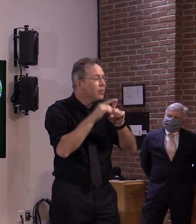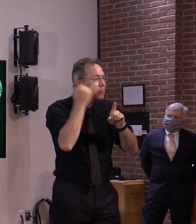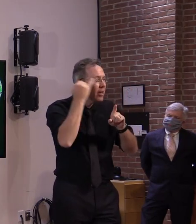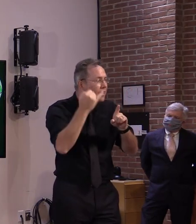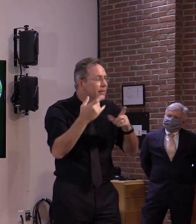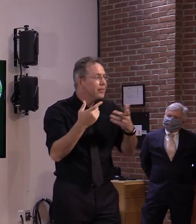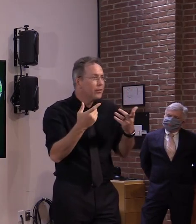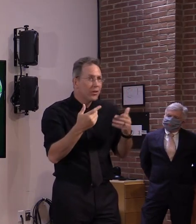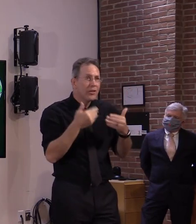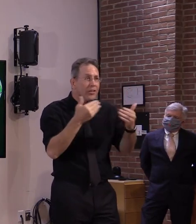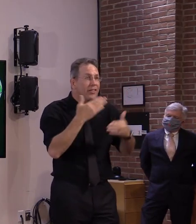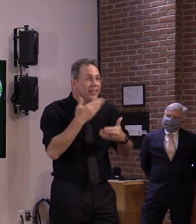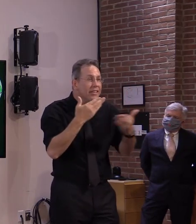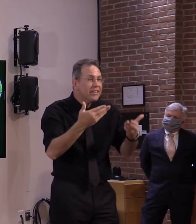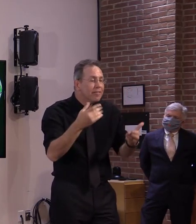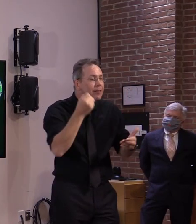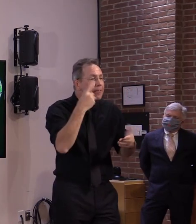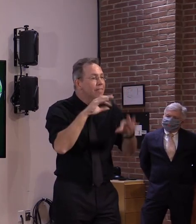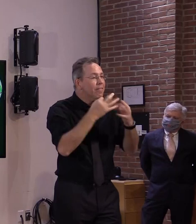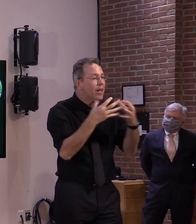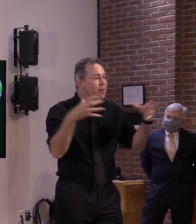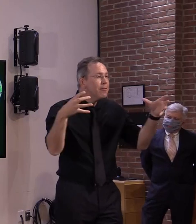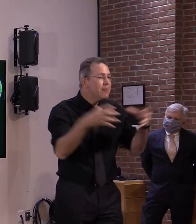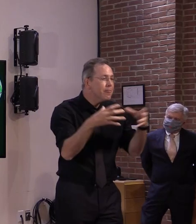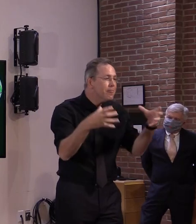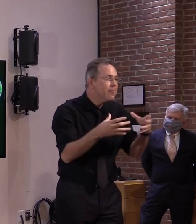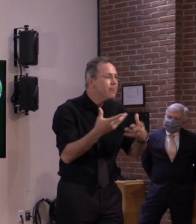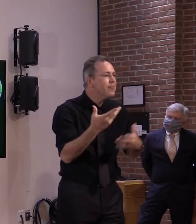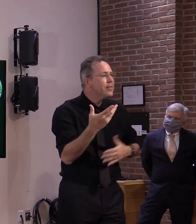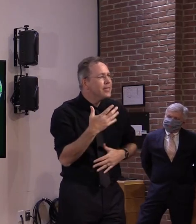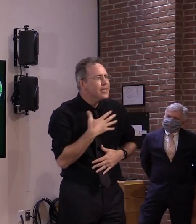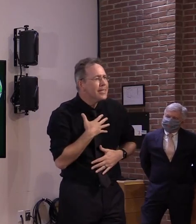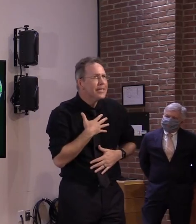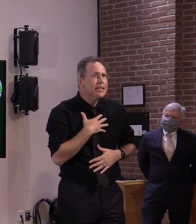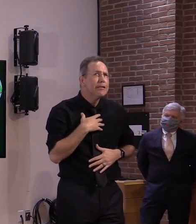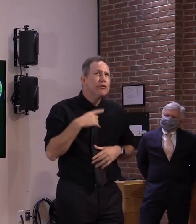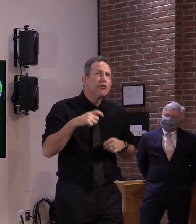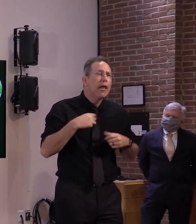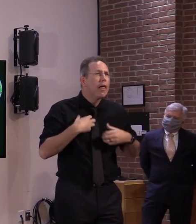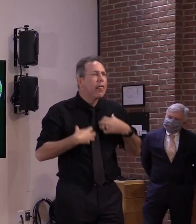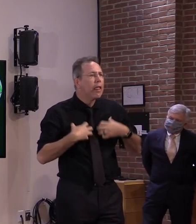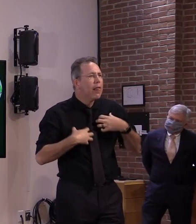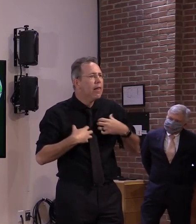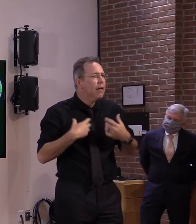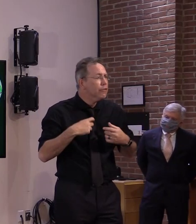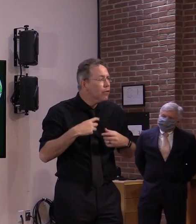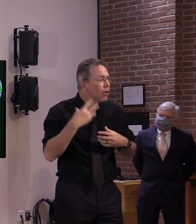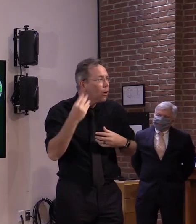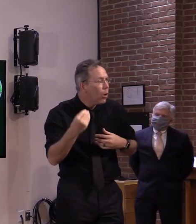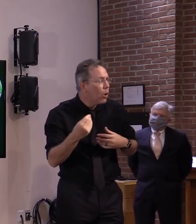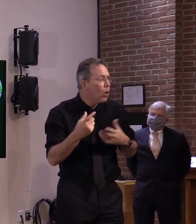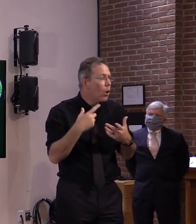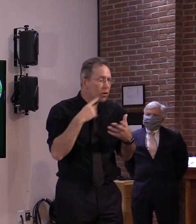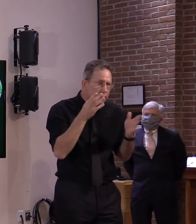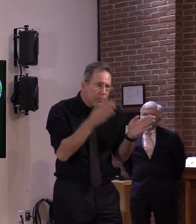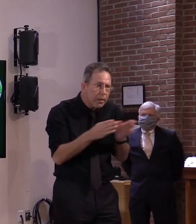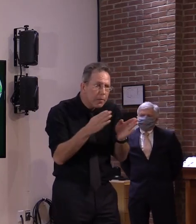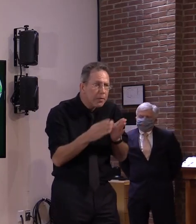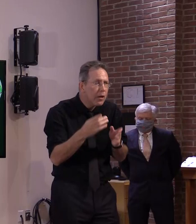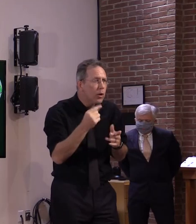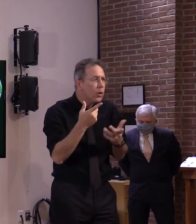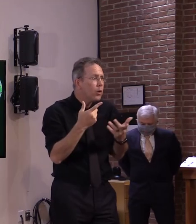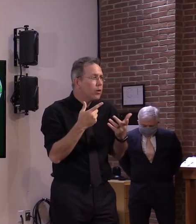to travel and get together with friends and family. Our plans, our choices, will have an impact on the